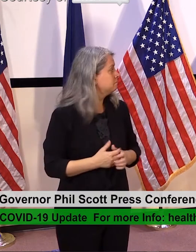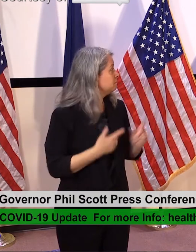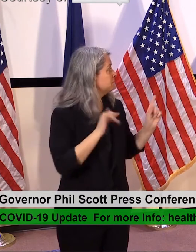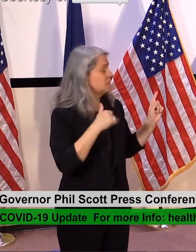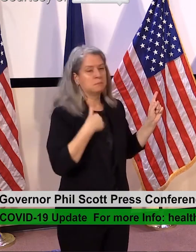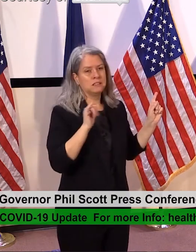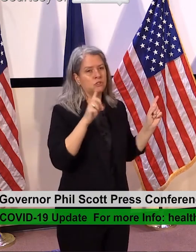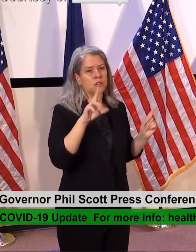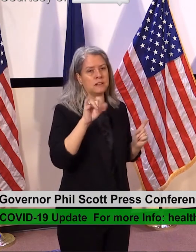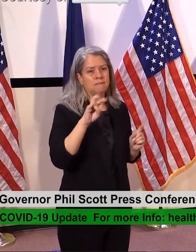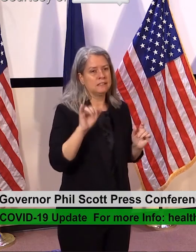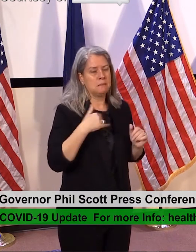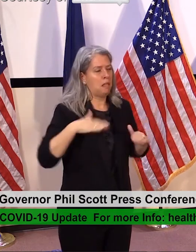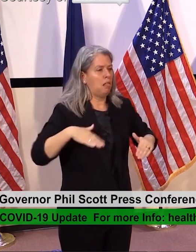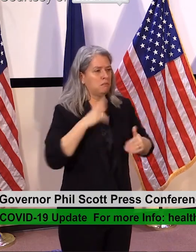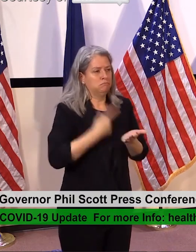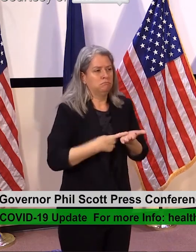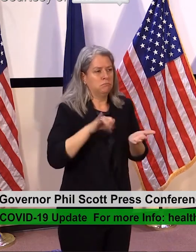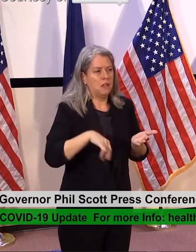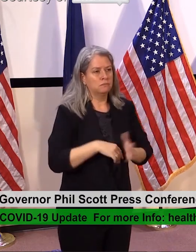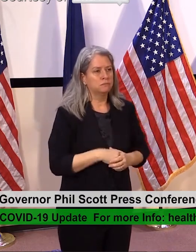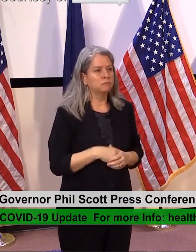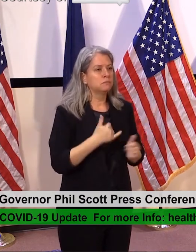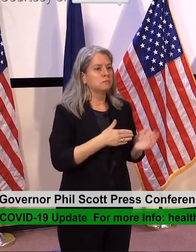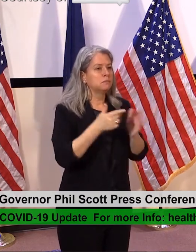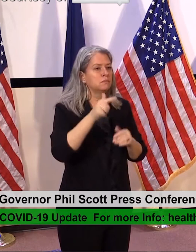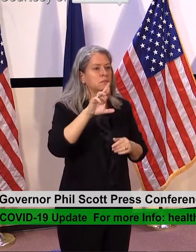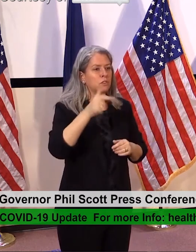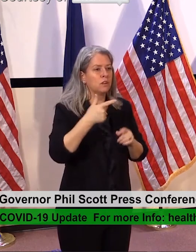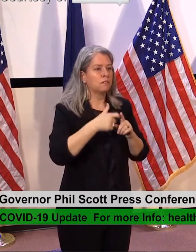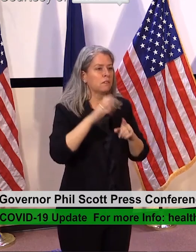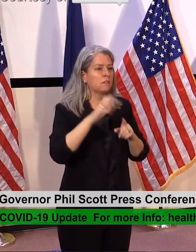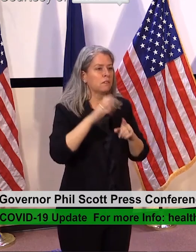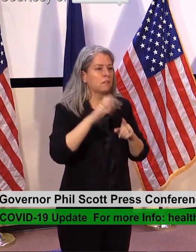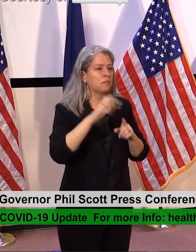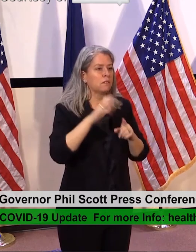from the County Courier, do you have a question? I'll skip for now.